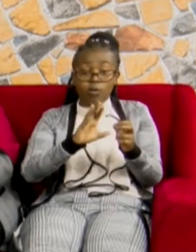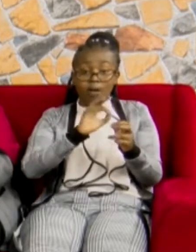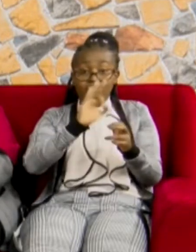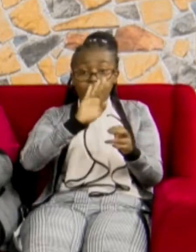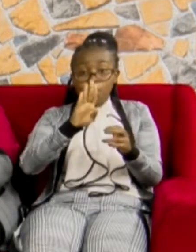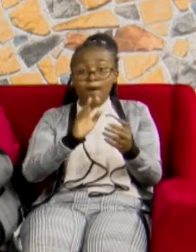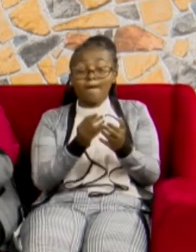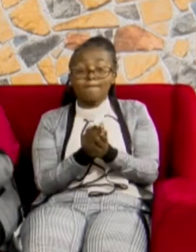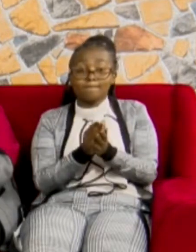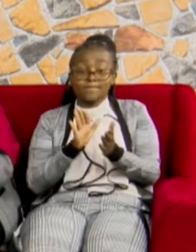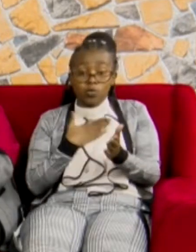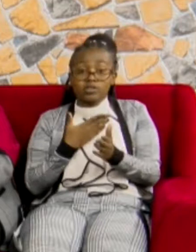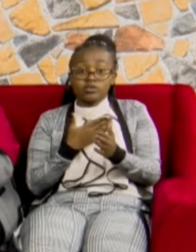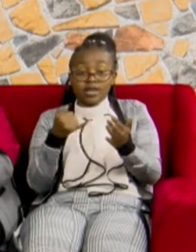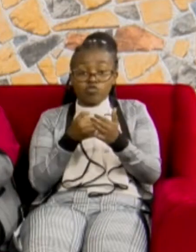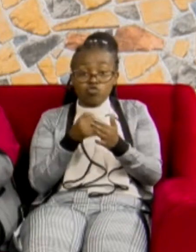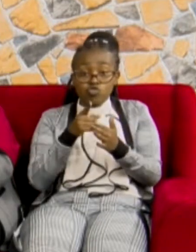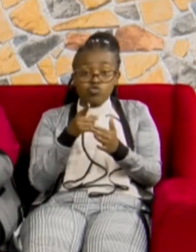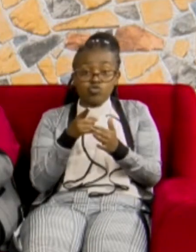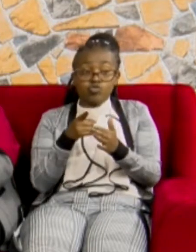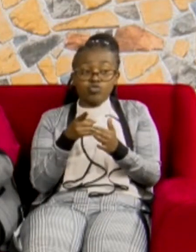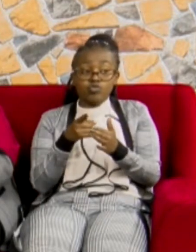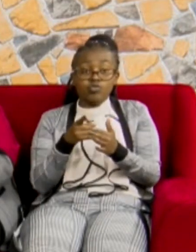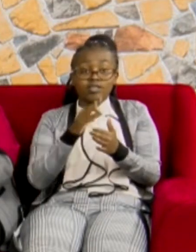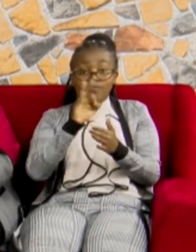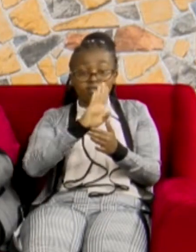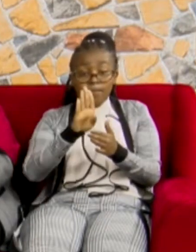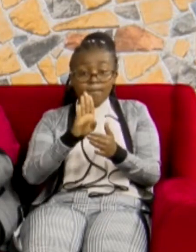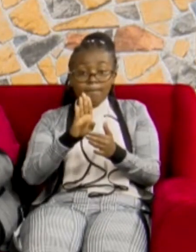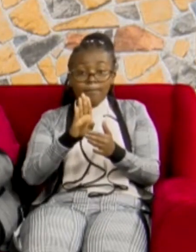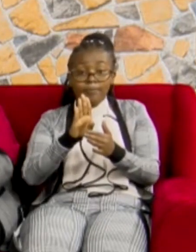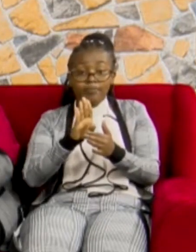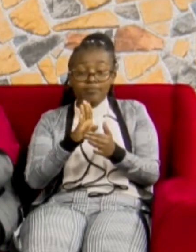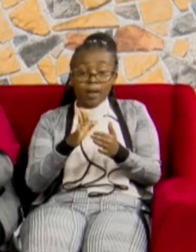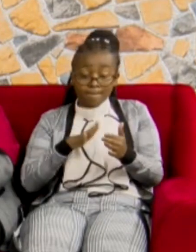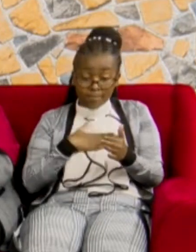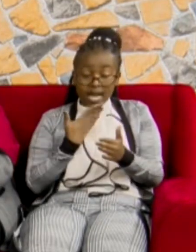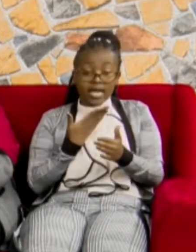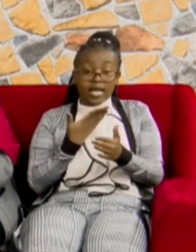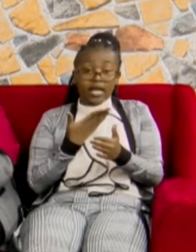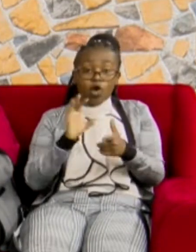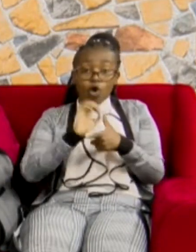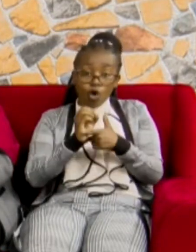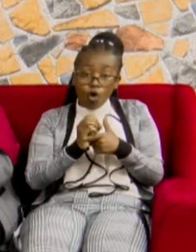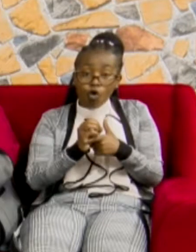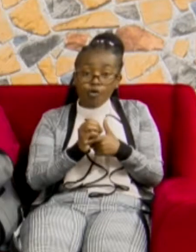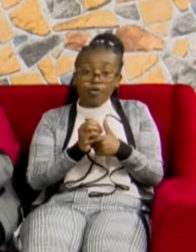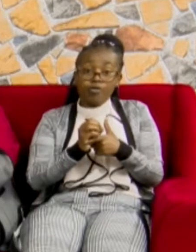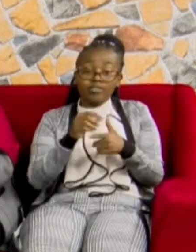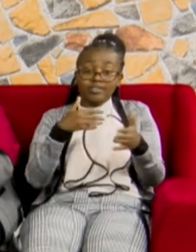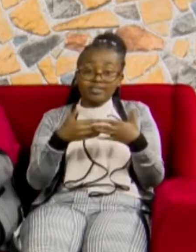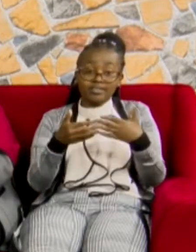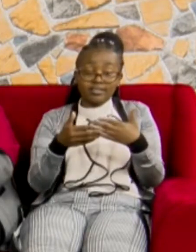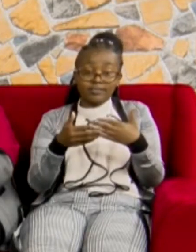Facebook page. Remember, we are also engaging you on the Facebook page, either my page, Sylvia Moramo Chabo, under this live